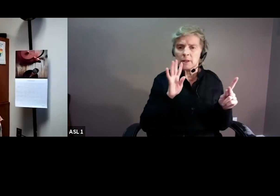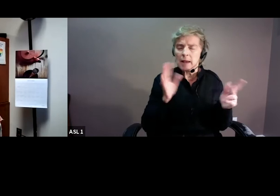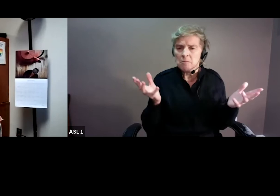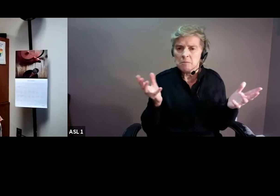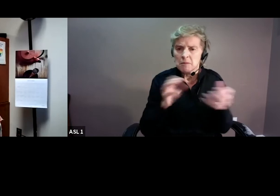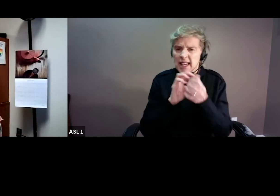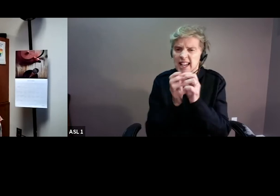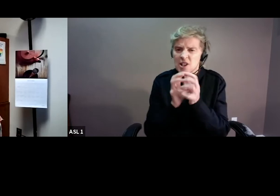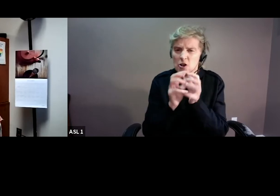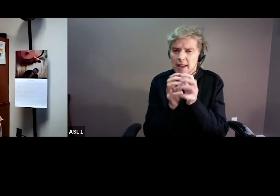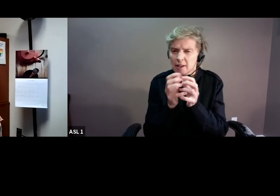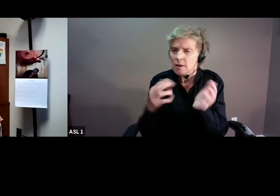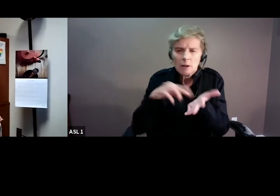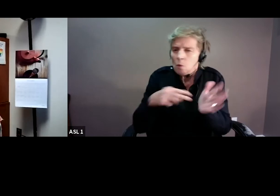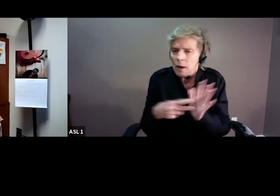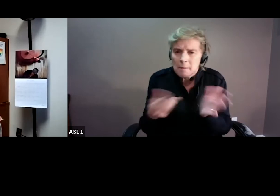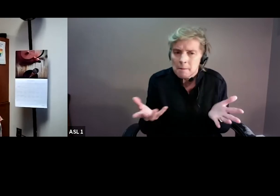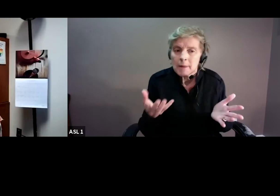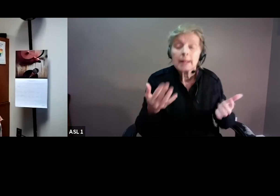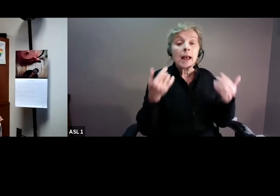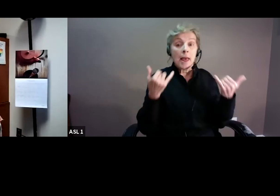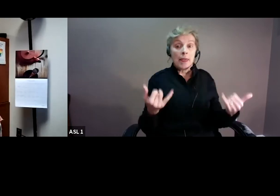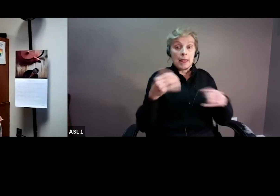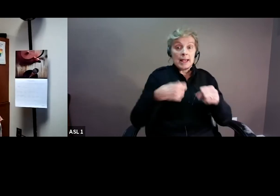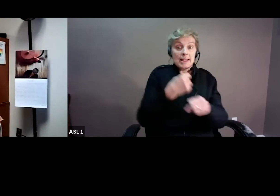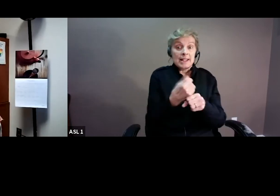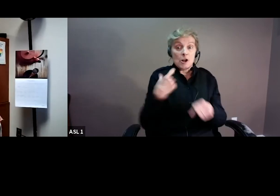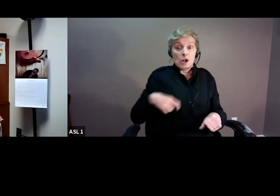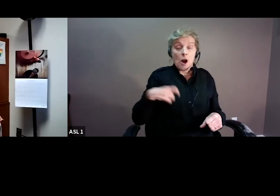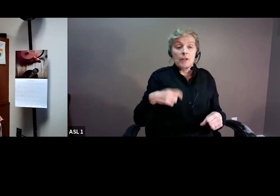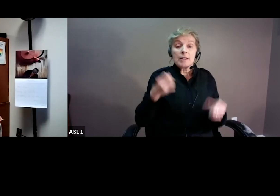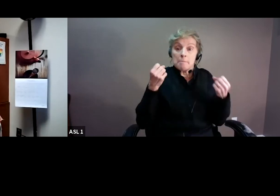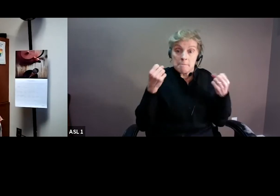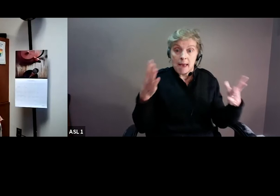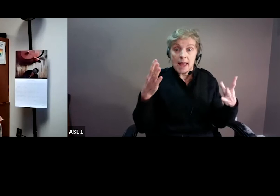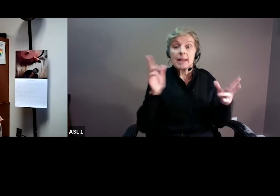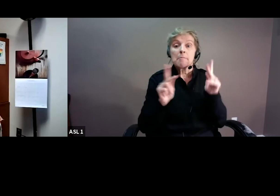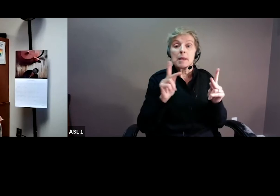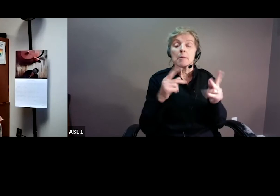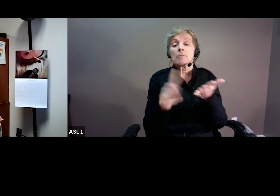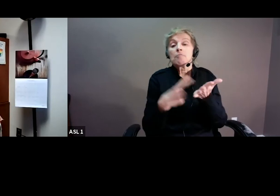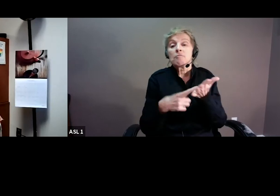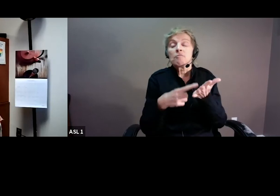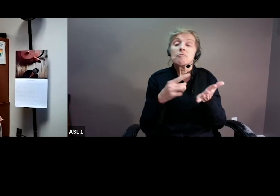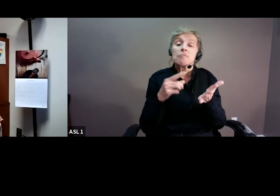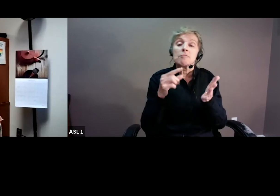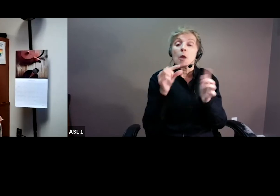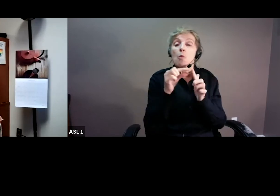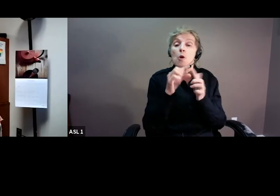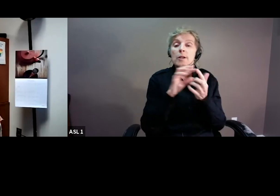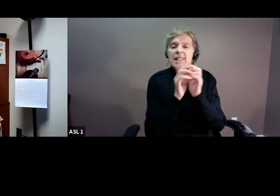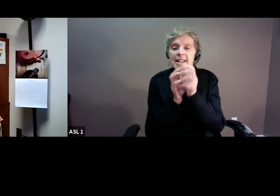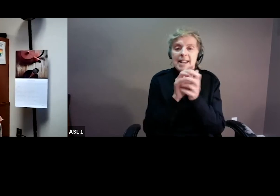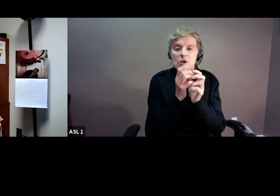word or what it meant. And this year at the conference, it was used many times. As we wrap up, I'd